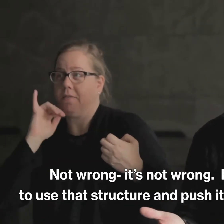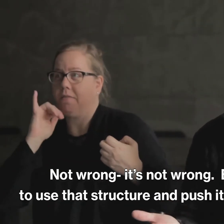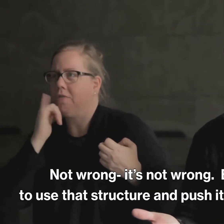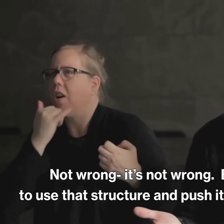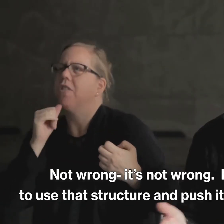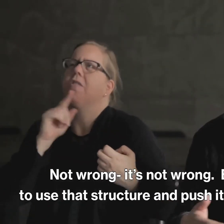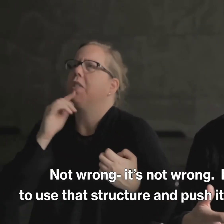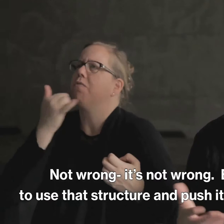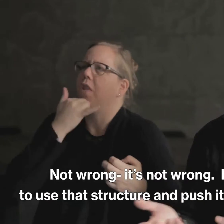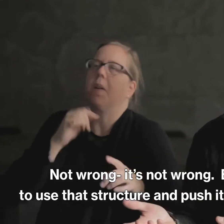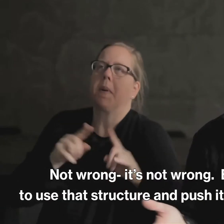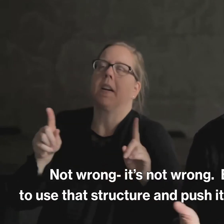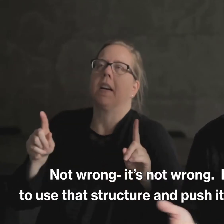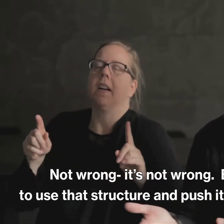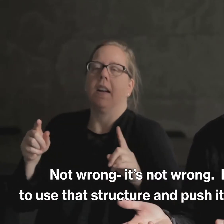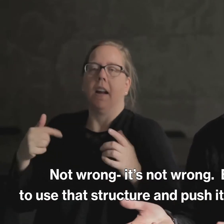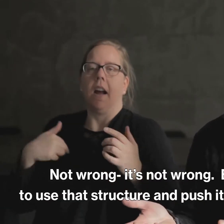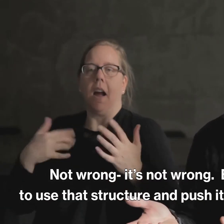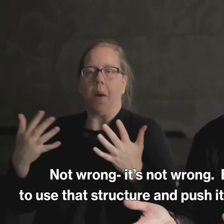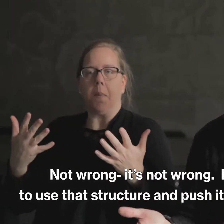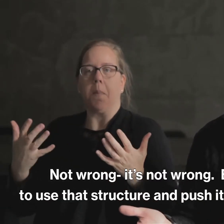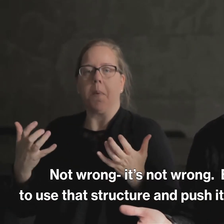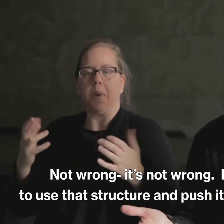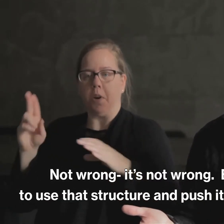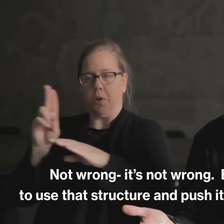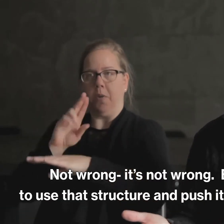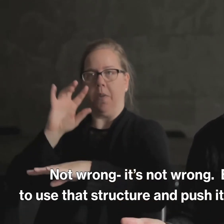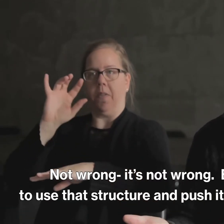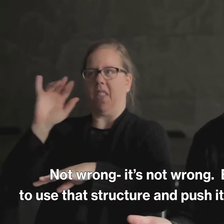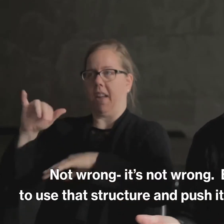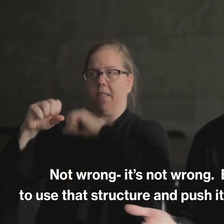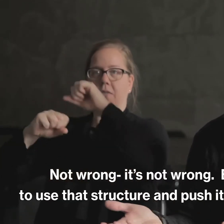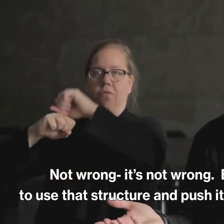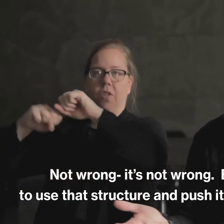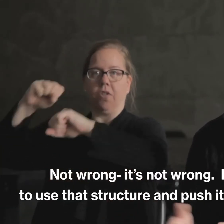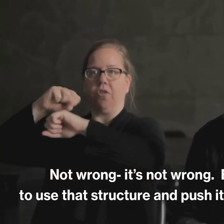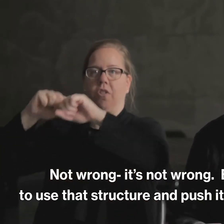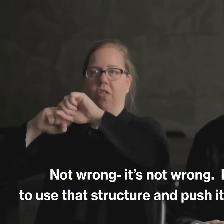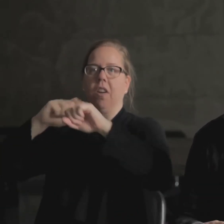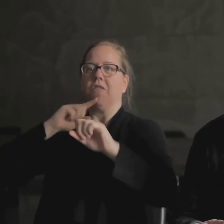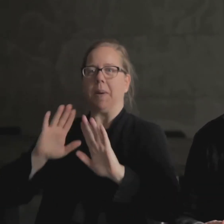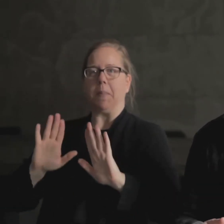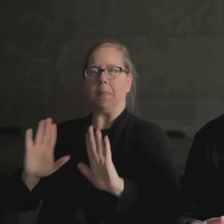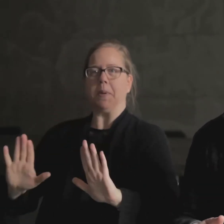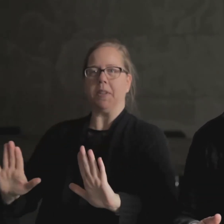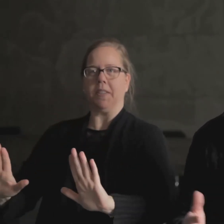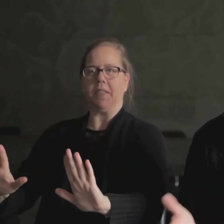not wrong. But I want to use that structure and push it as far as I can.